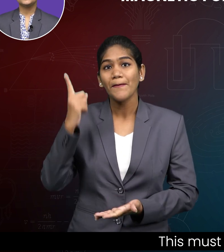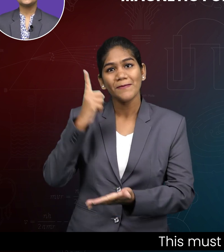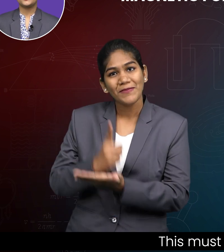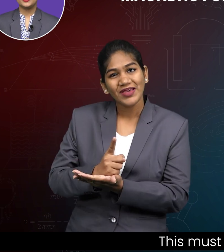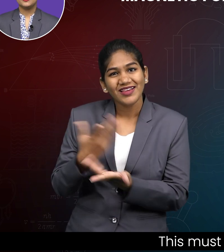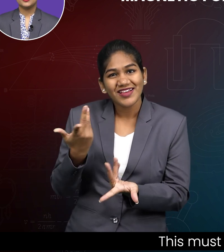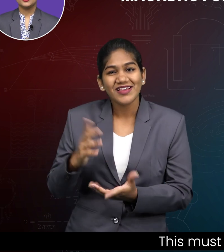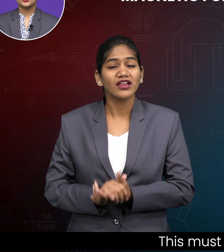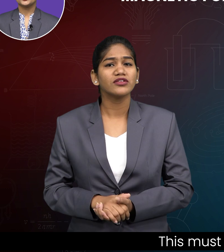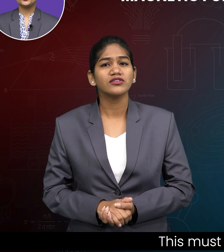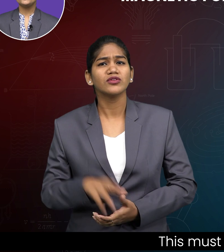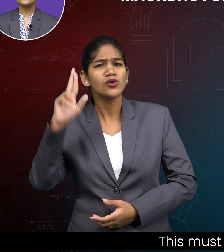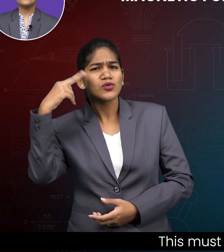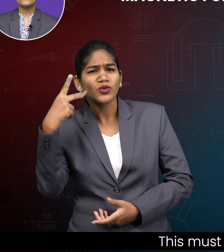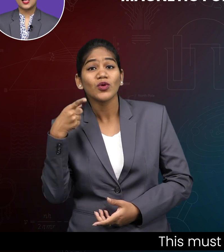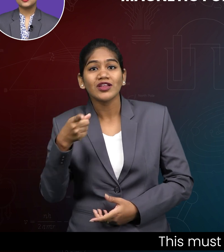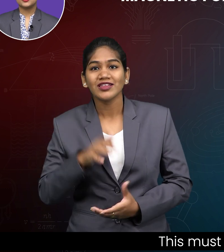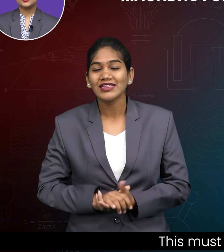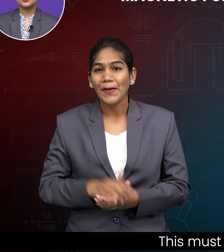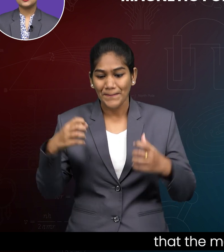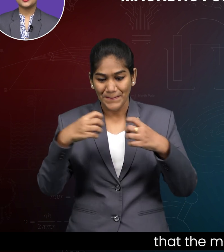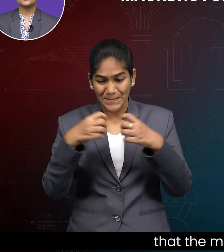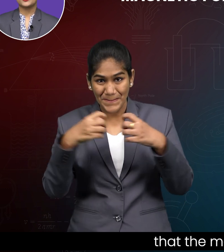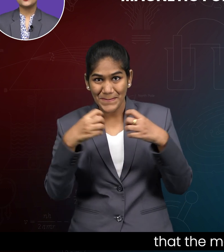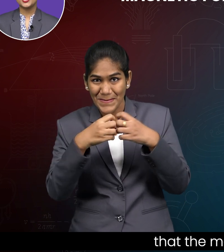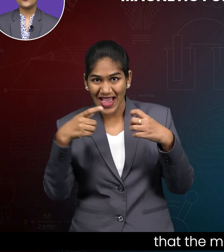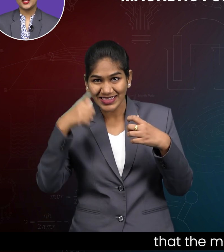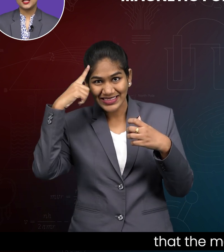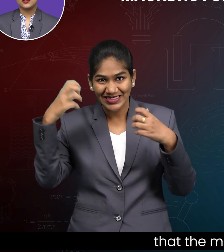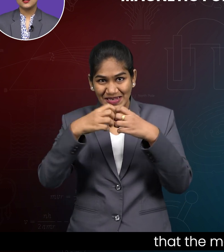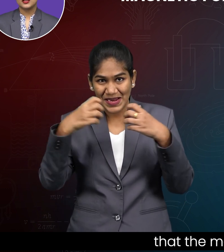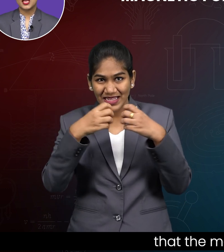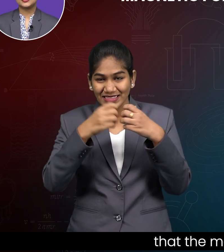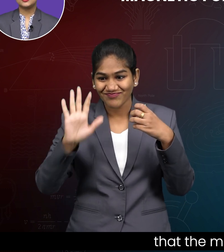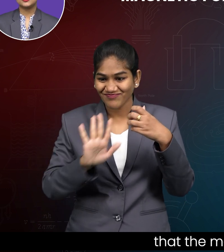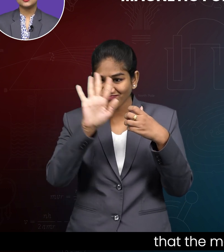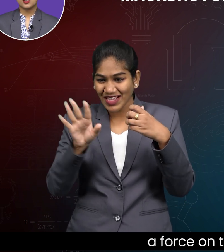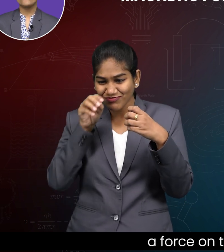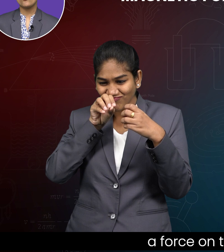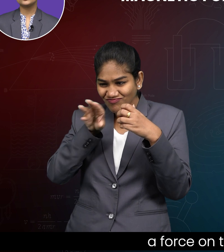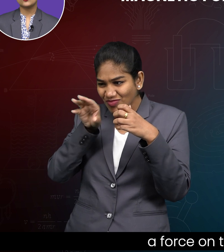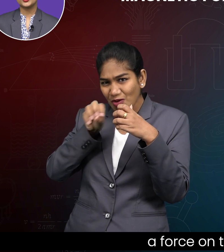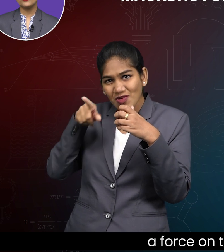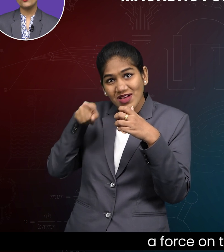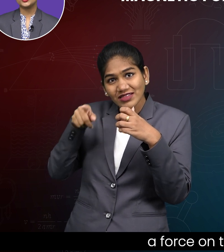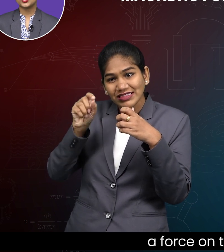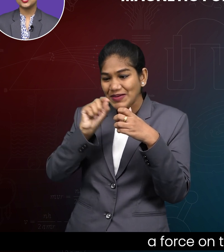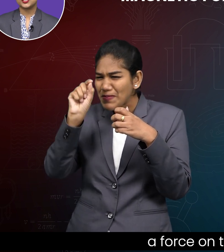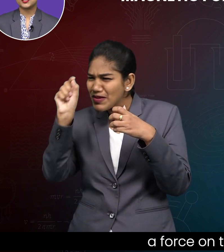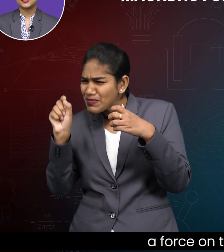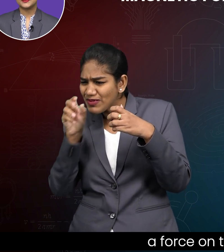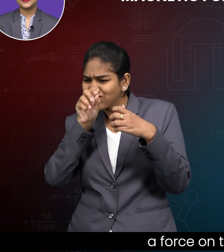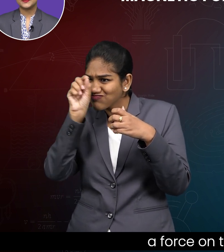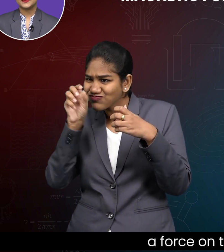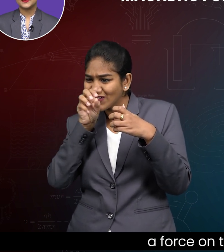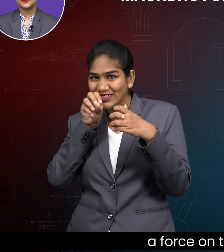This must be due to the fact that the magnetic field exerts a force on the moving